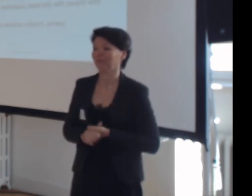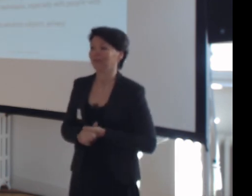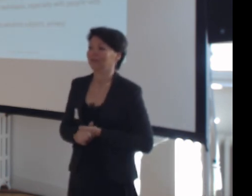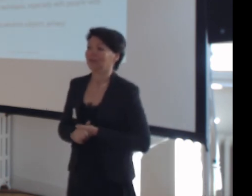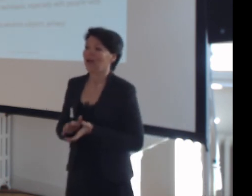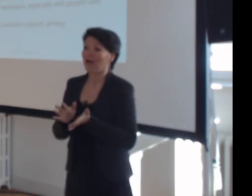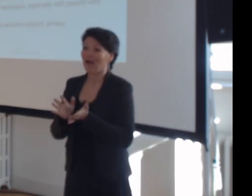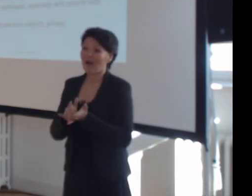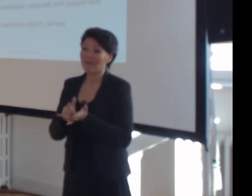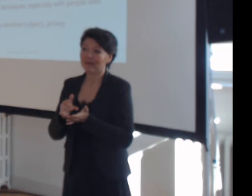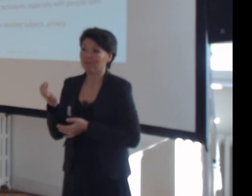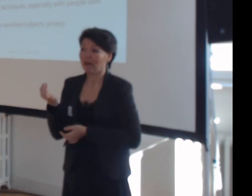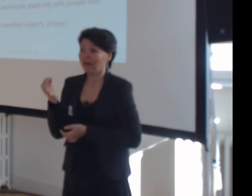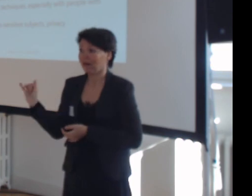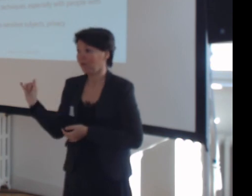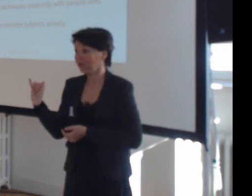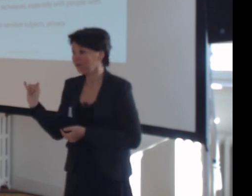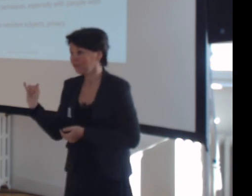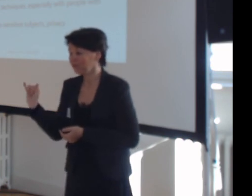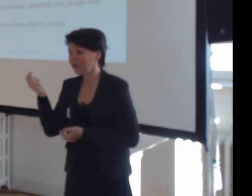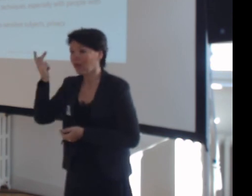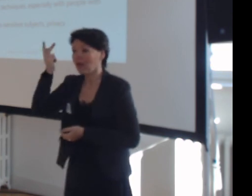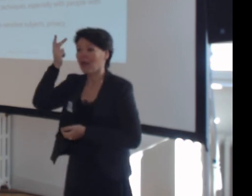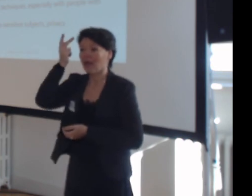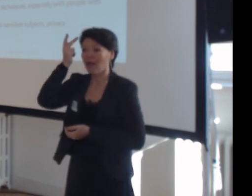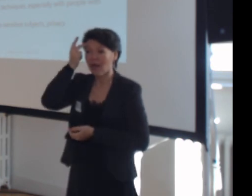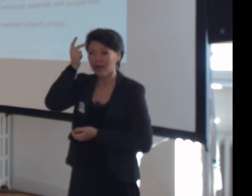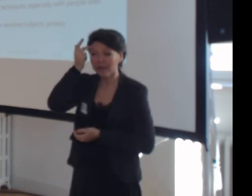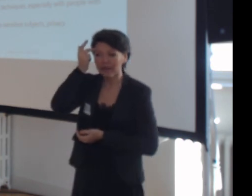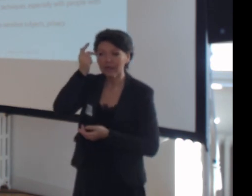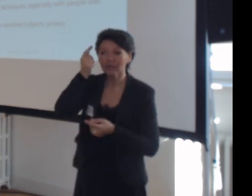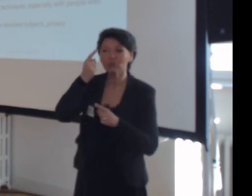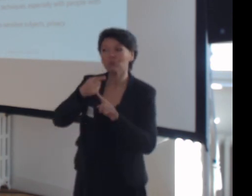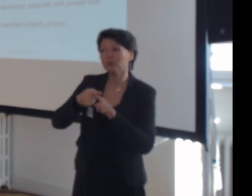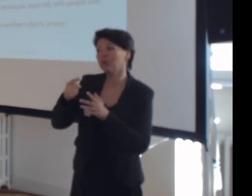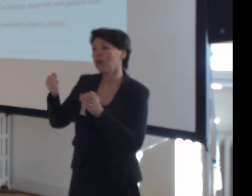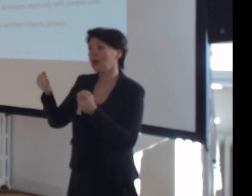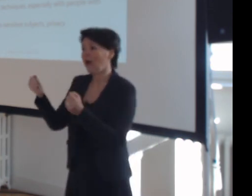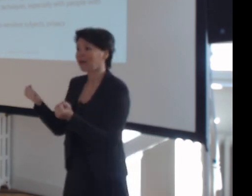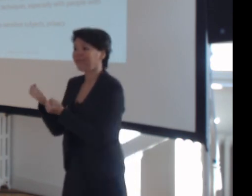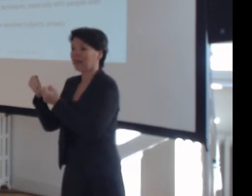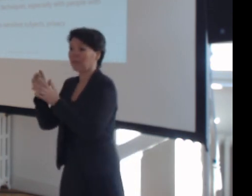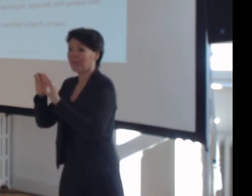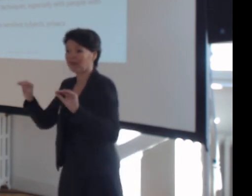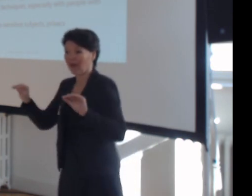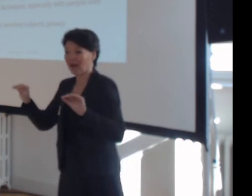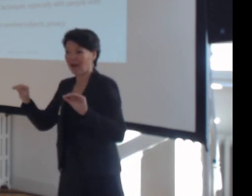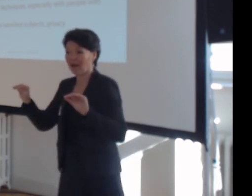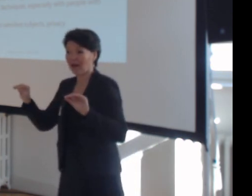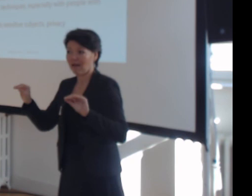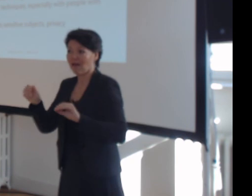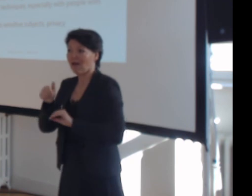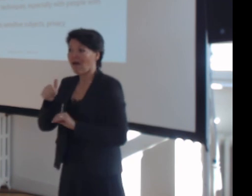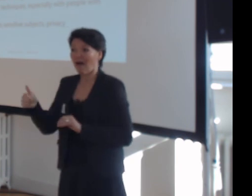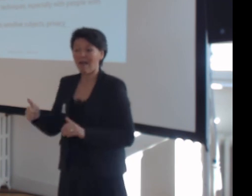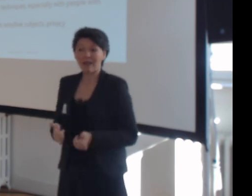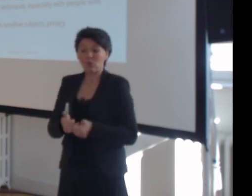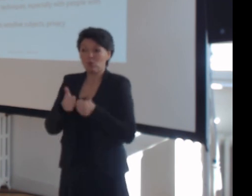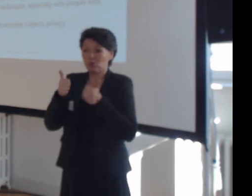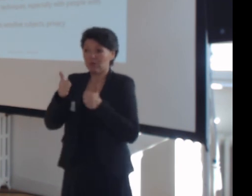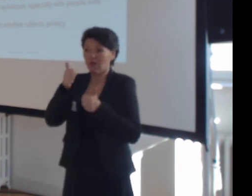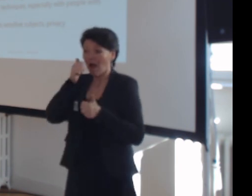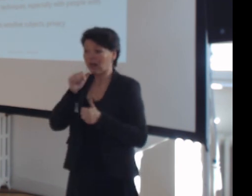Because the bottom line is, this reminiscence and activity materials are only as good as the one working with